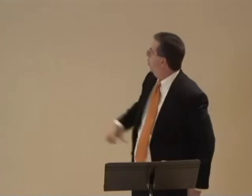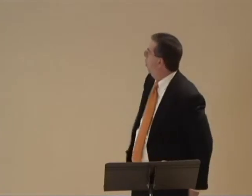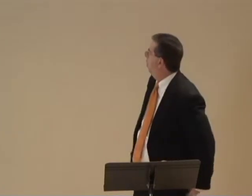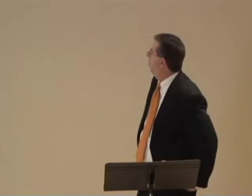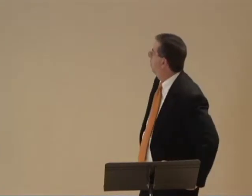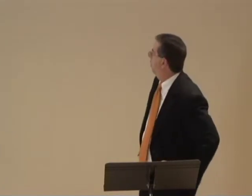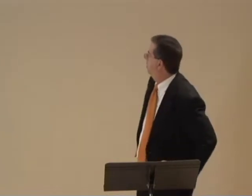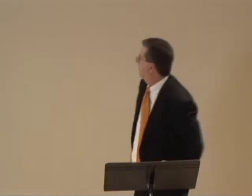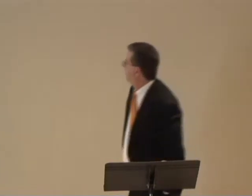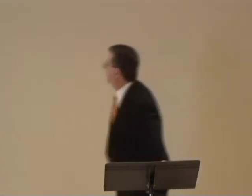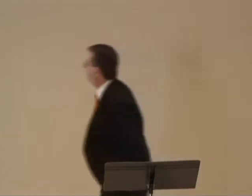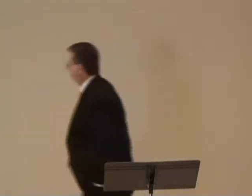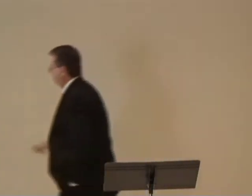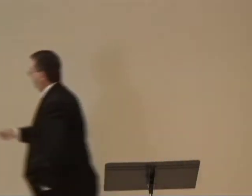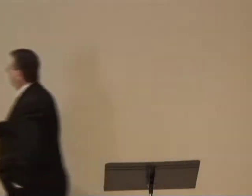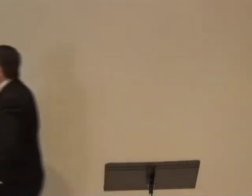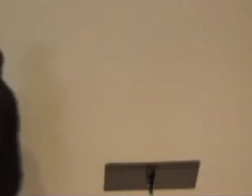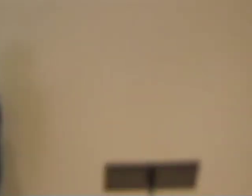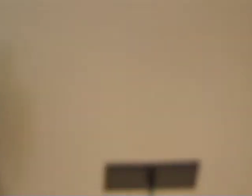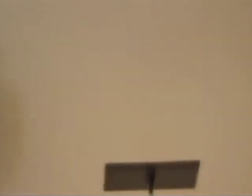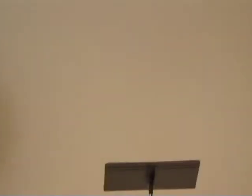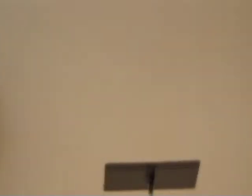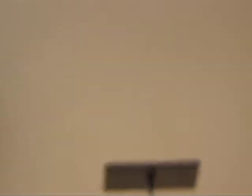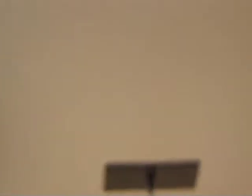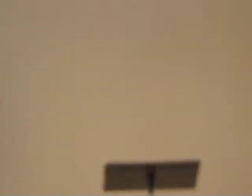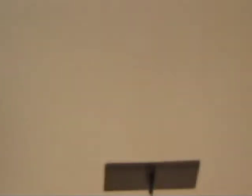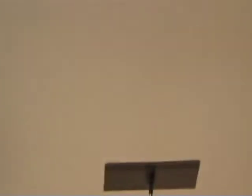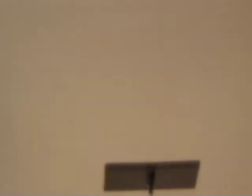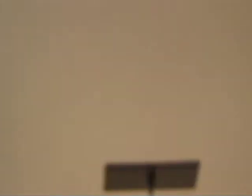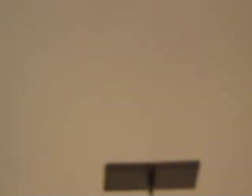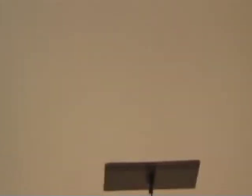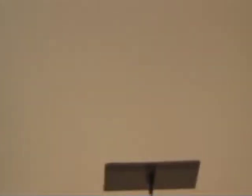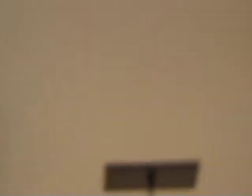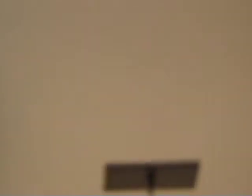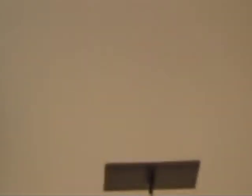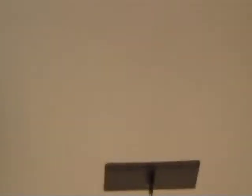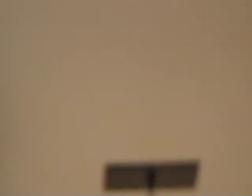and I like this part here, "and see the salvation of the Lord."